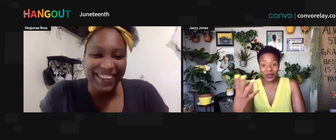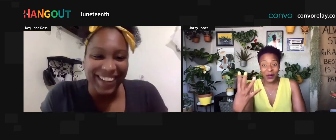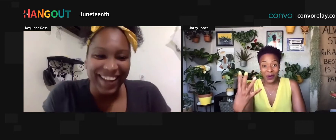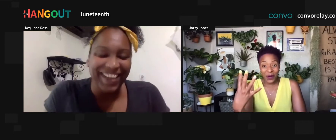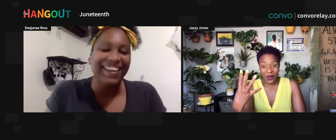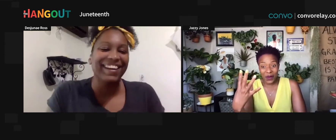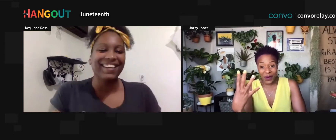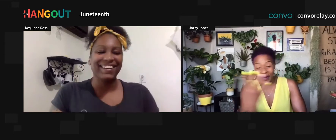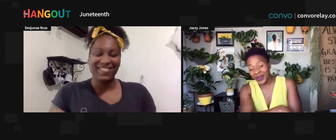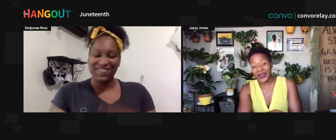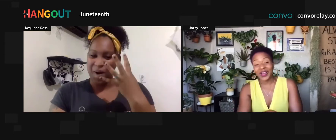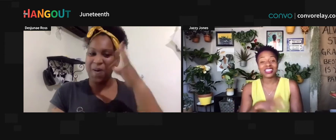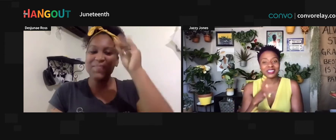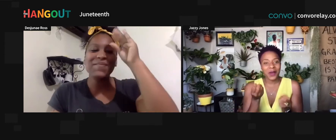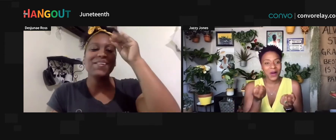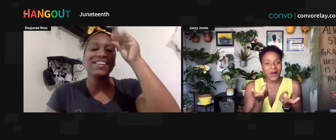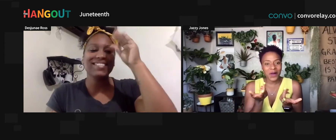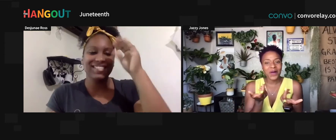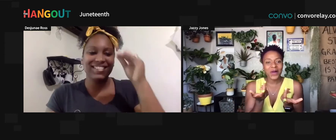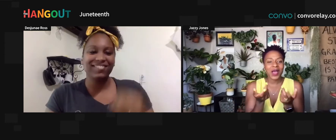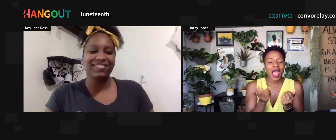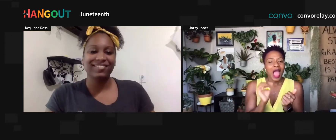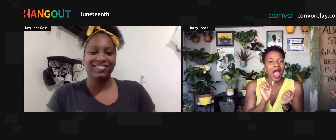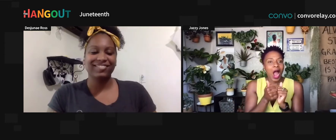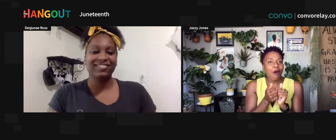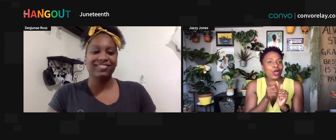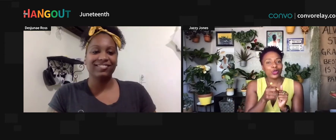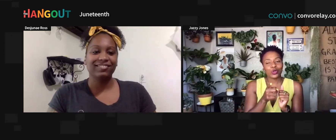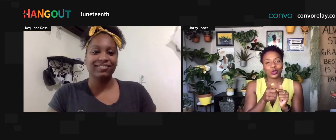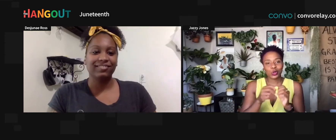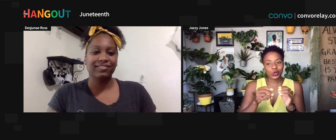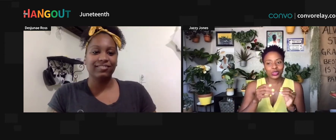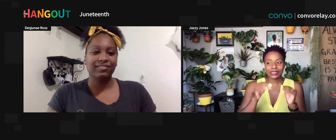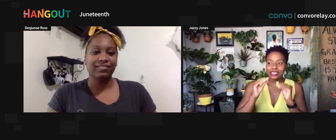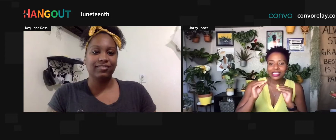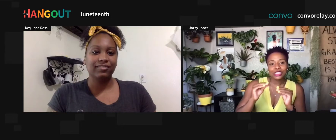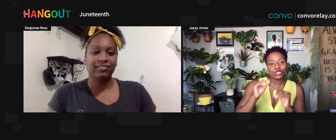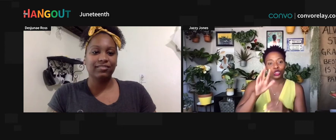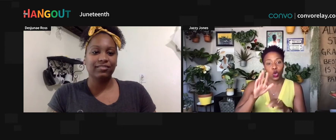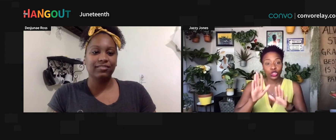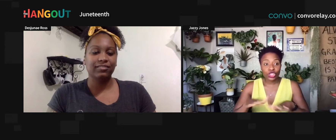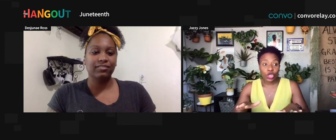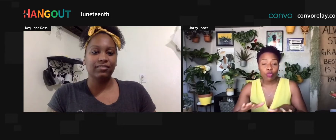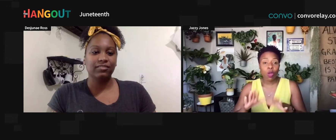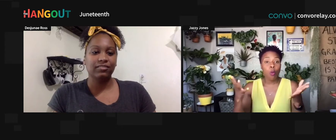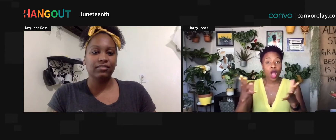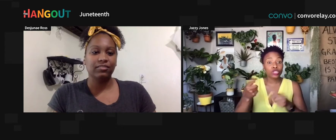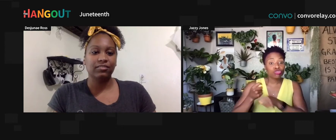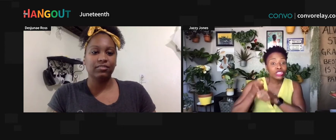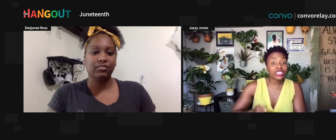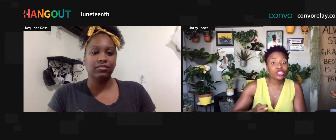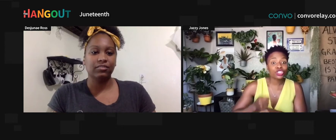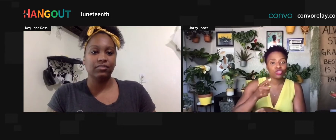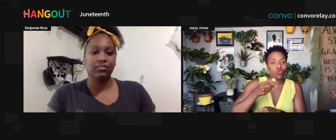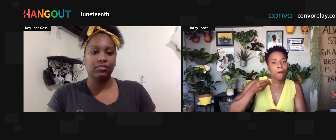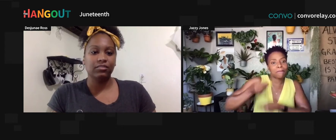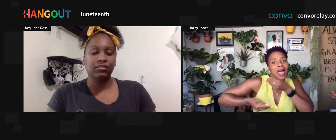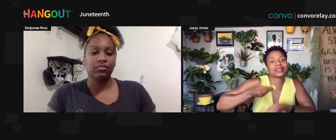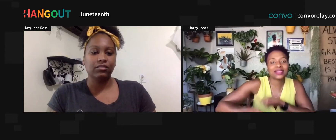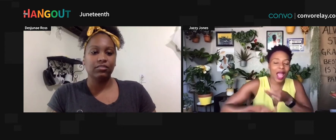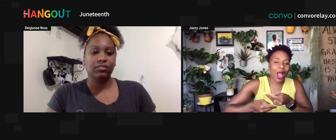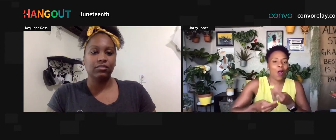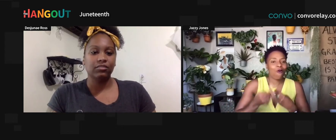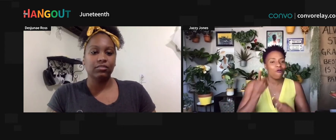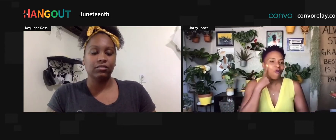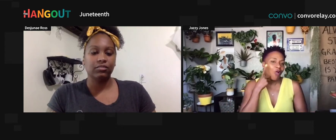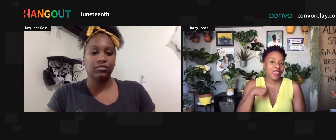Four, actually, four. My bad, four. I should not overlook that. Well, in terms of your family, what are you teaching